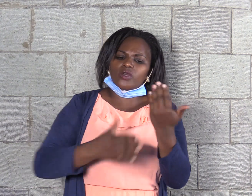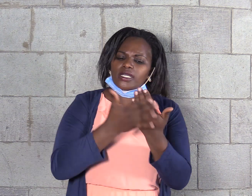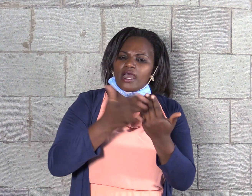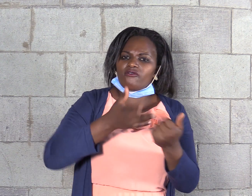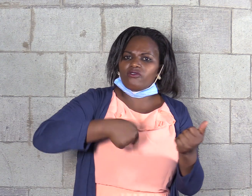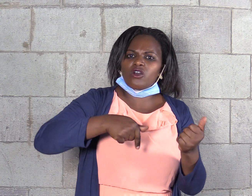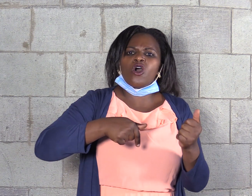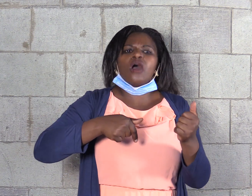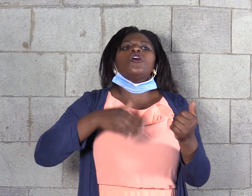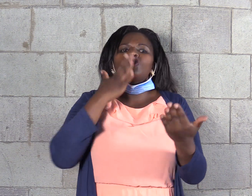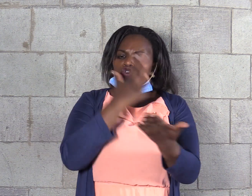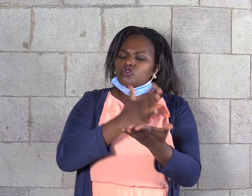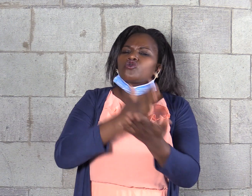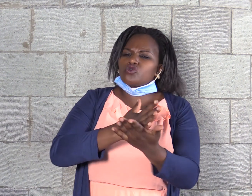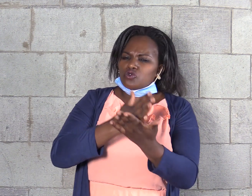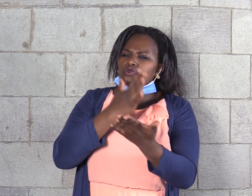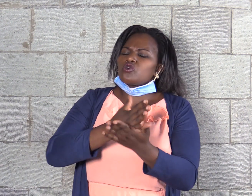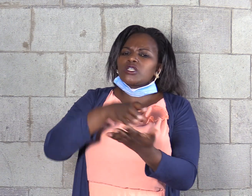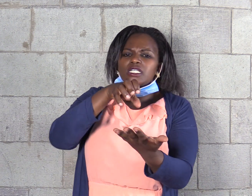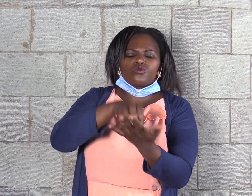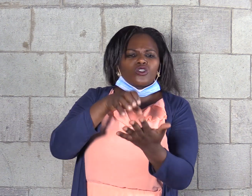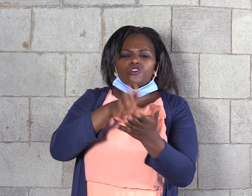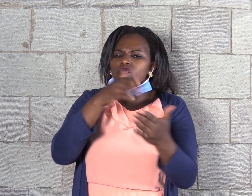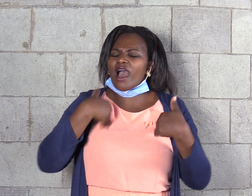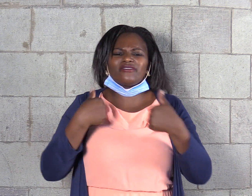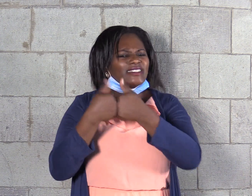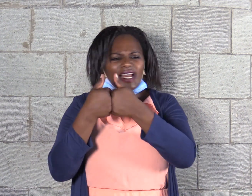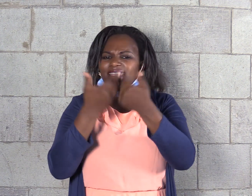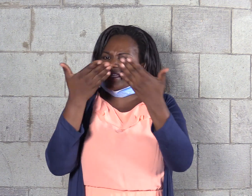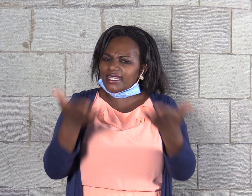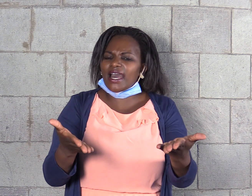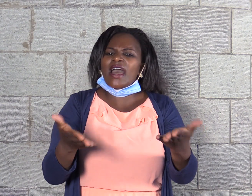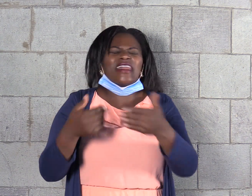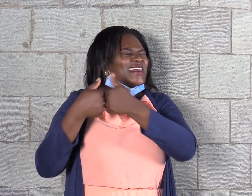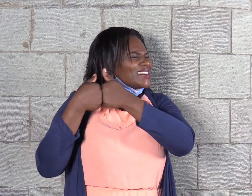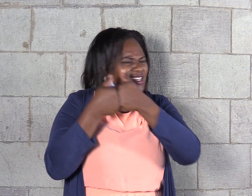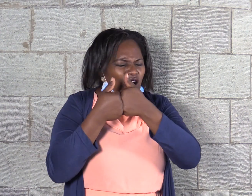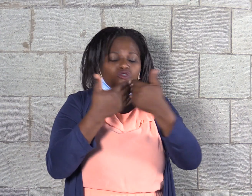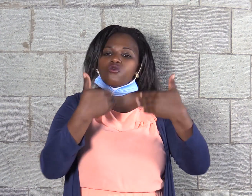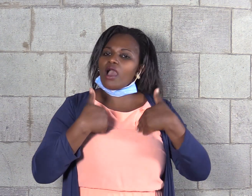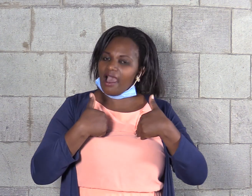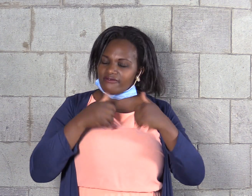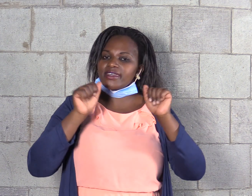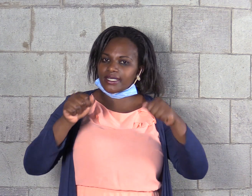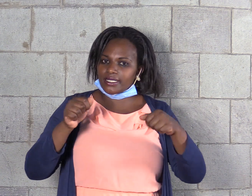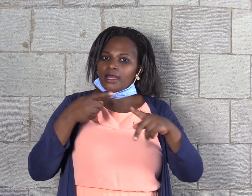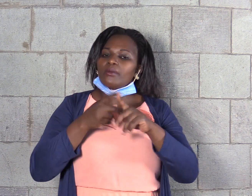matter where you are, no matter what you're going through, no matter the struggle that you have, I want to give you hope. I want